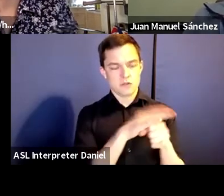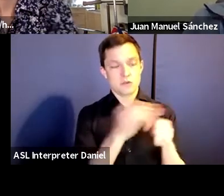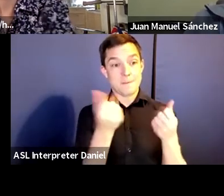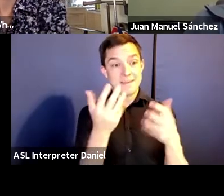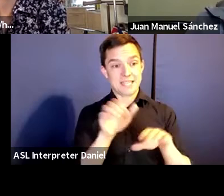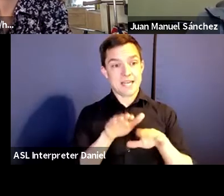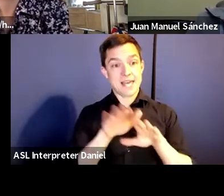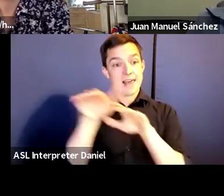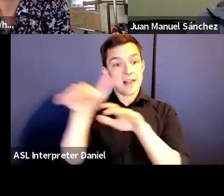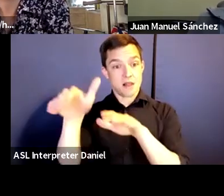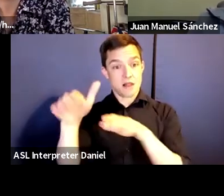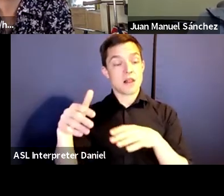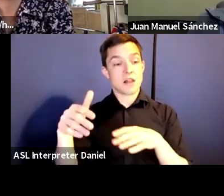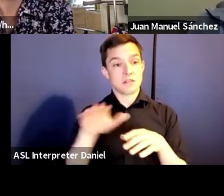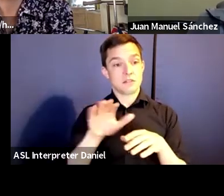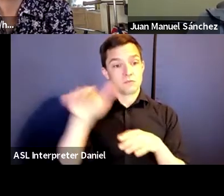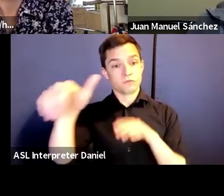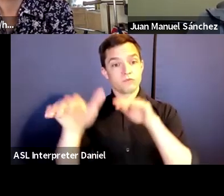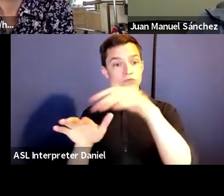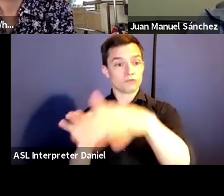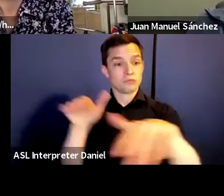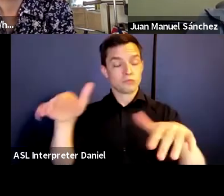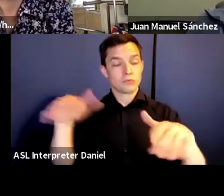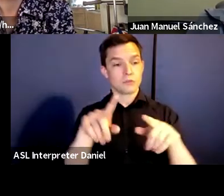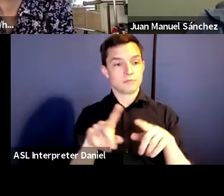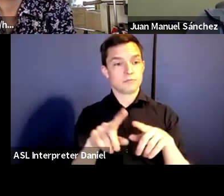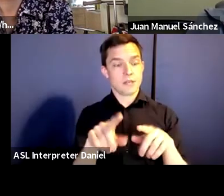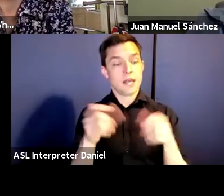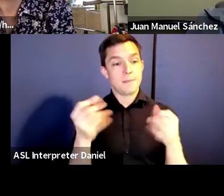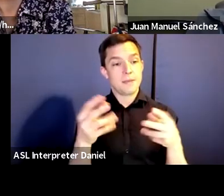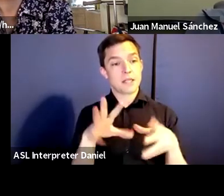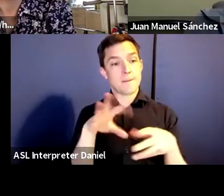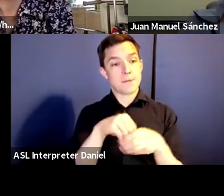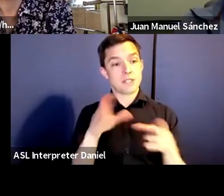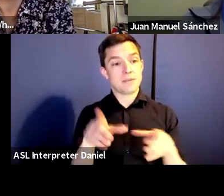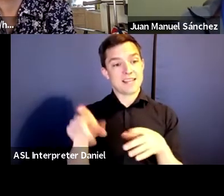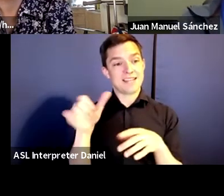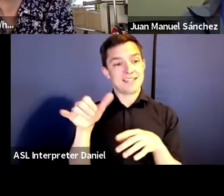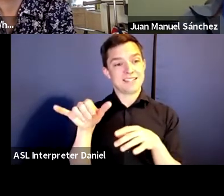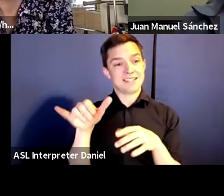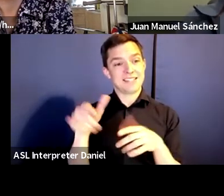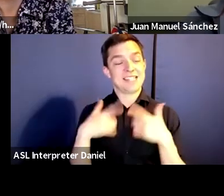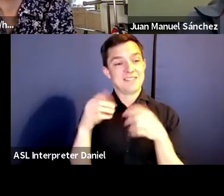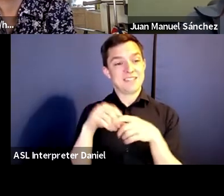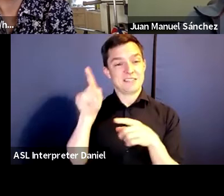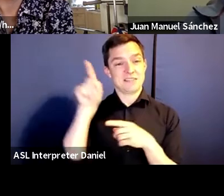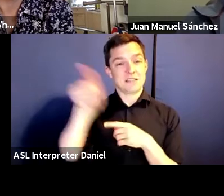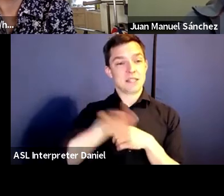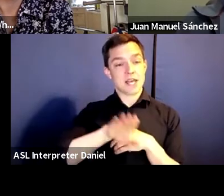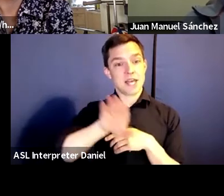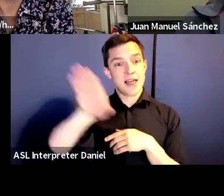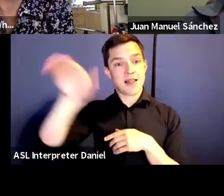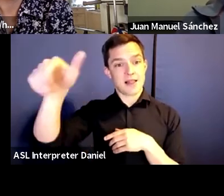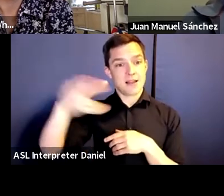and mostly the participant stay in the hills, but there